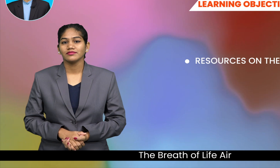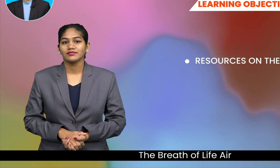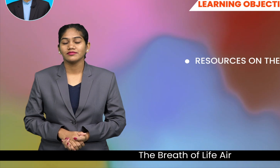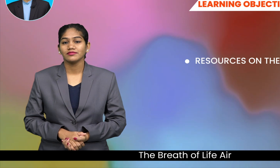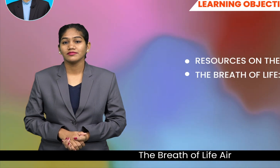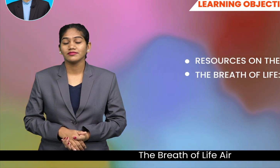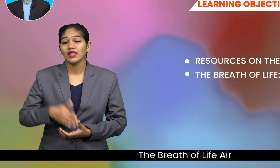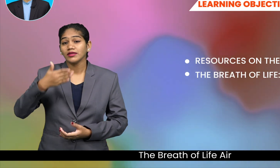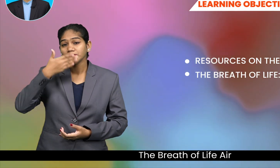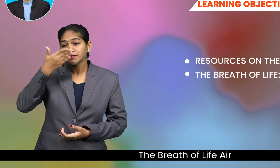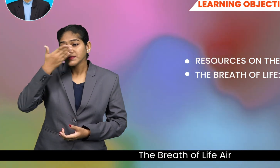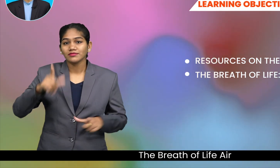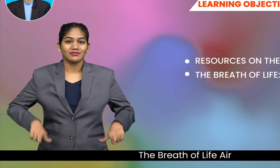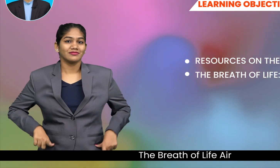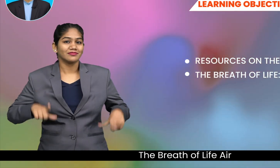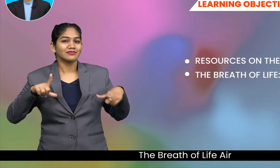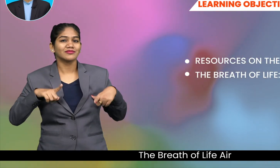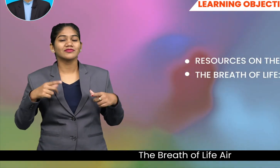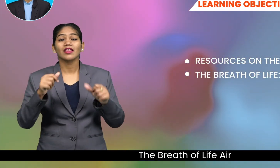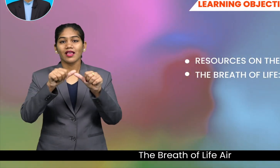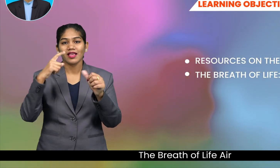the breath of life, air,